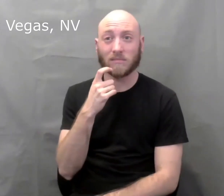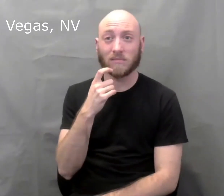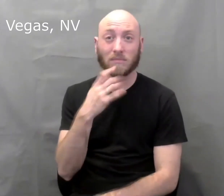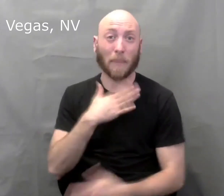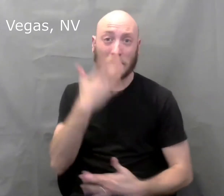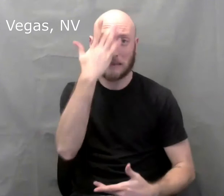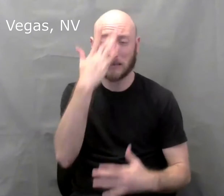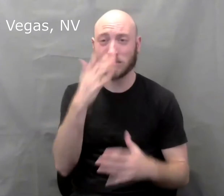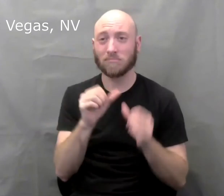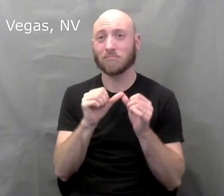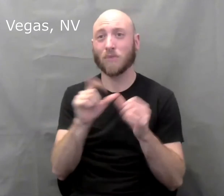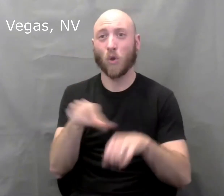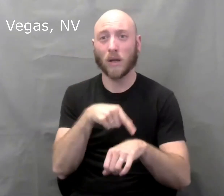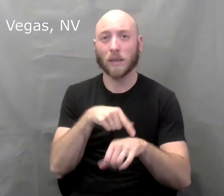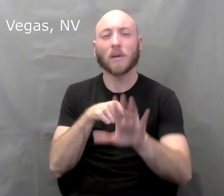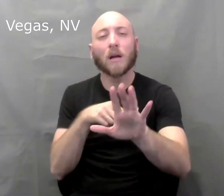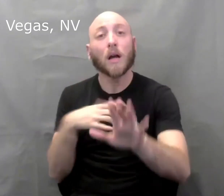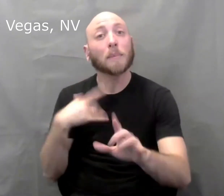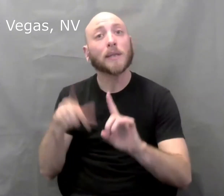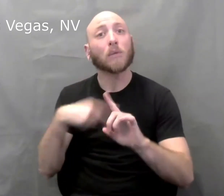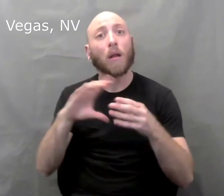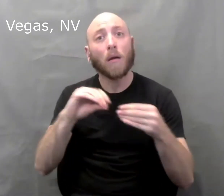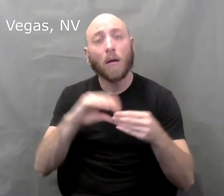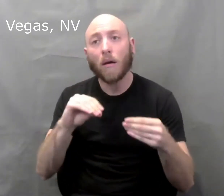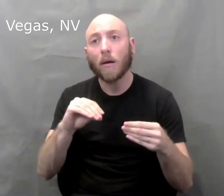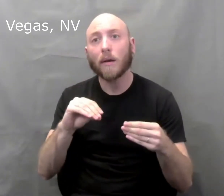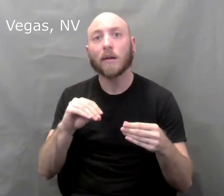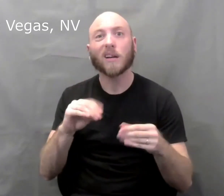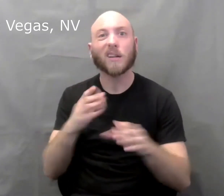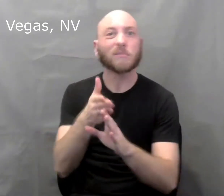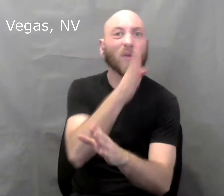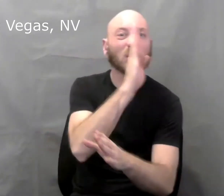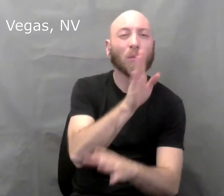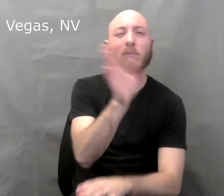I don't like to talk too much about what it was like because I think everybody knows what it was like.